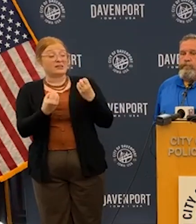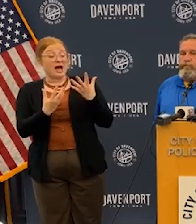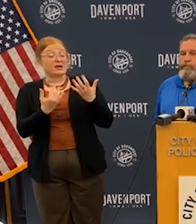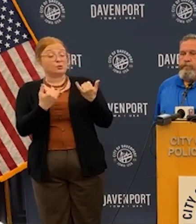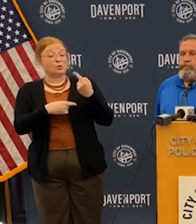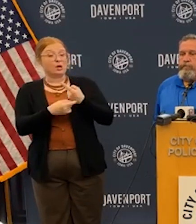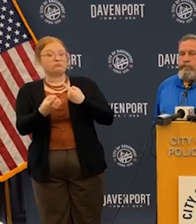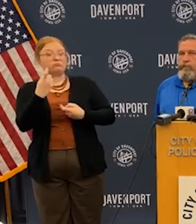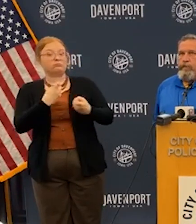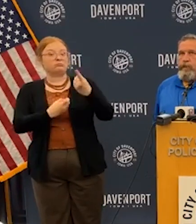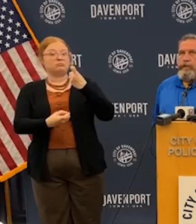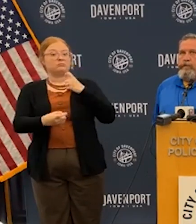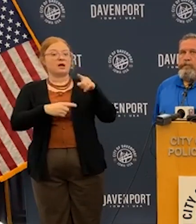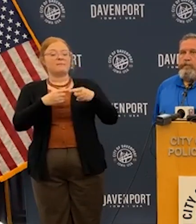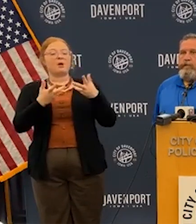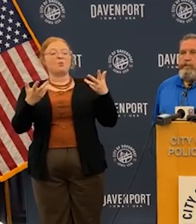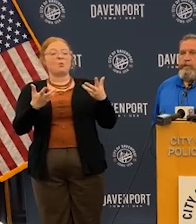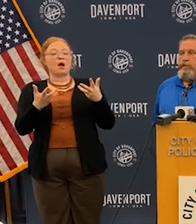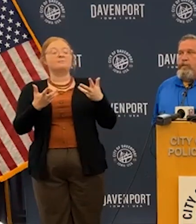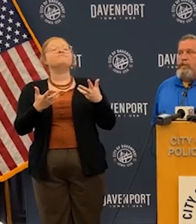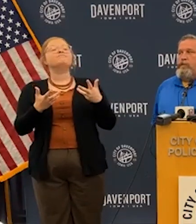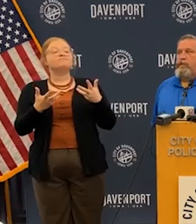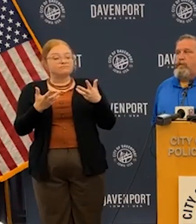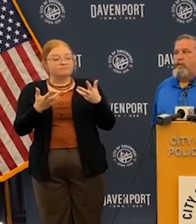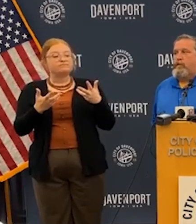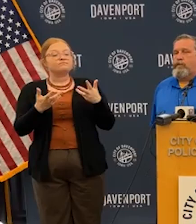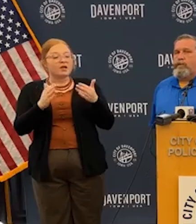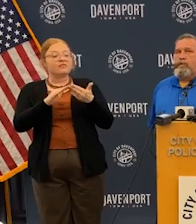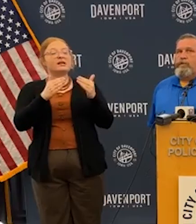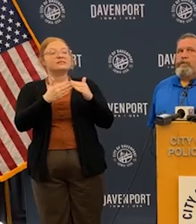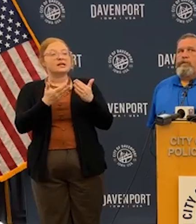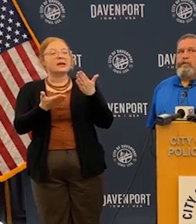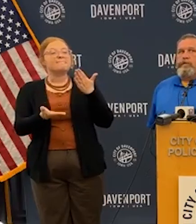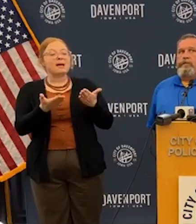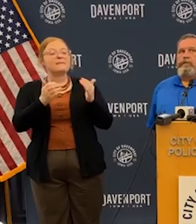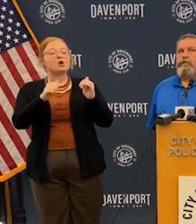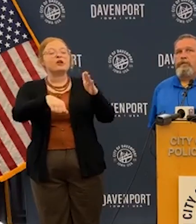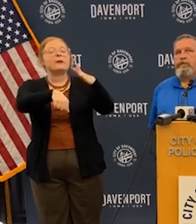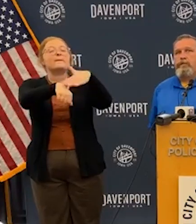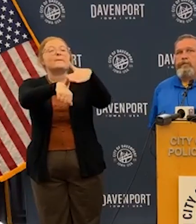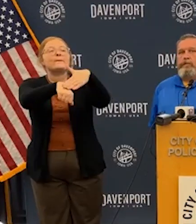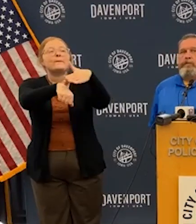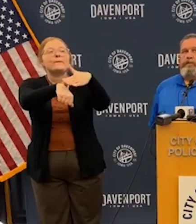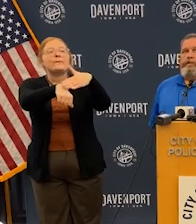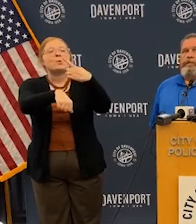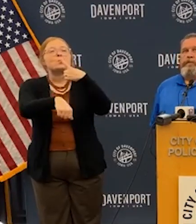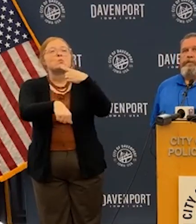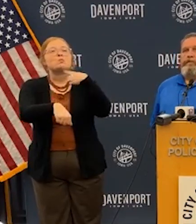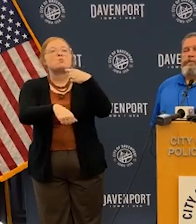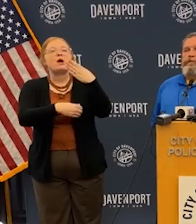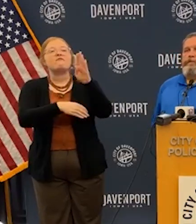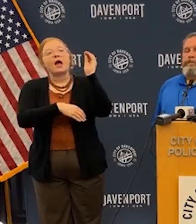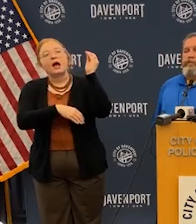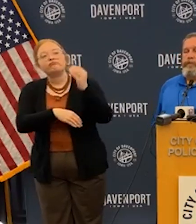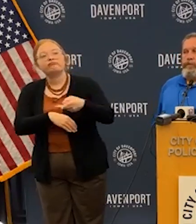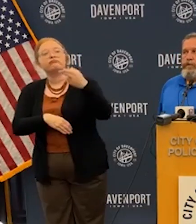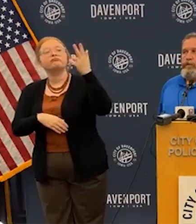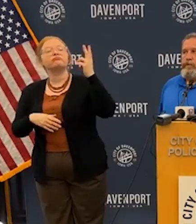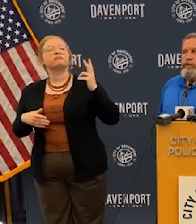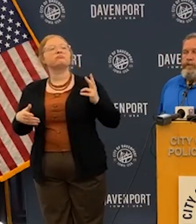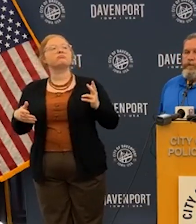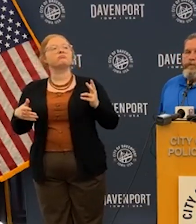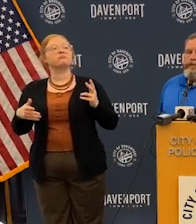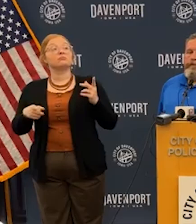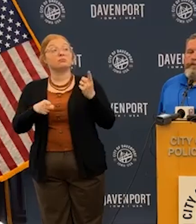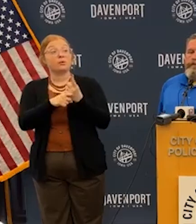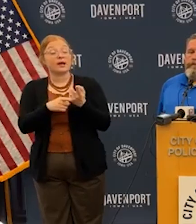there could have been a red flag should the city have looked at it in those terms. I wanted you to help explain kind of like why